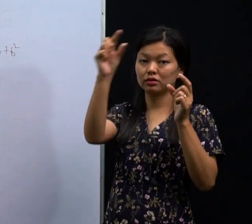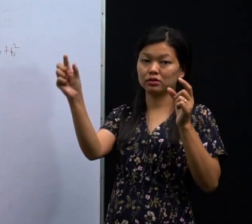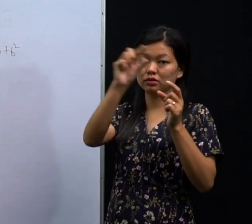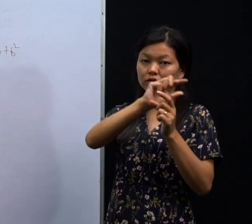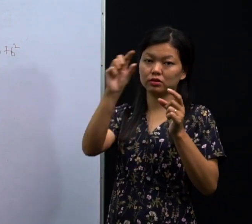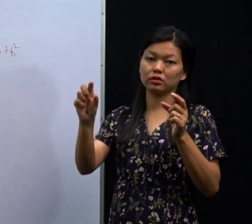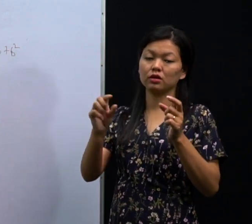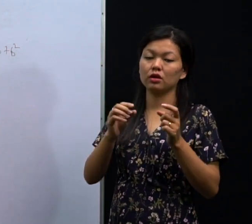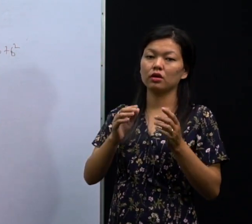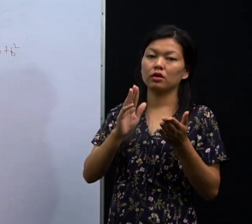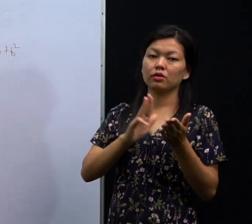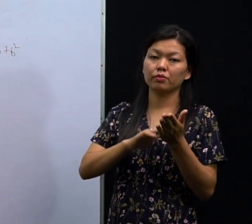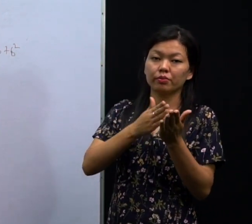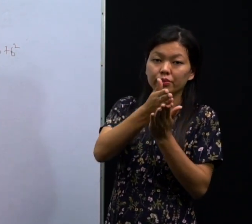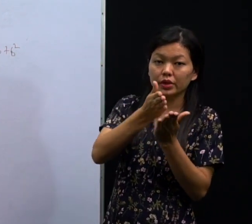FOIL?